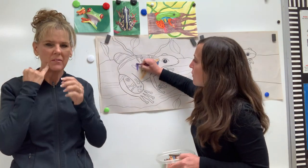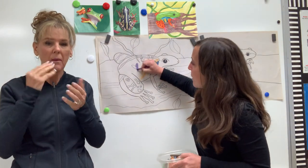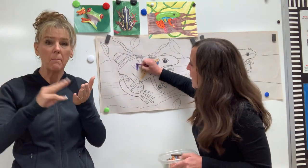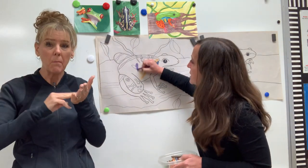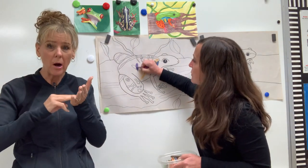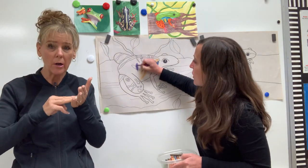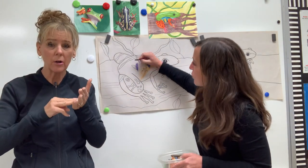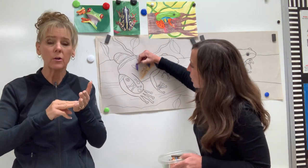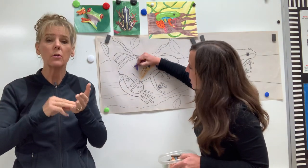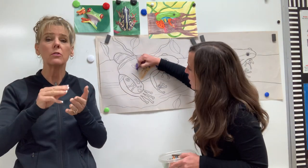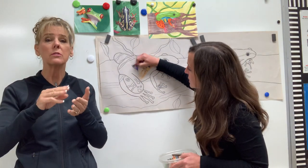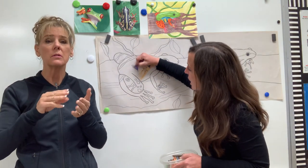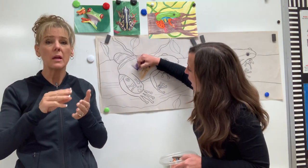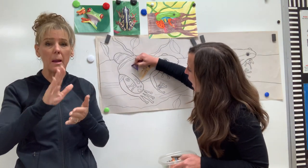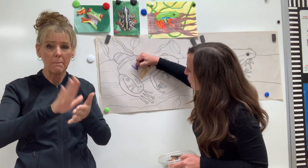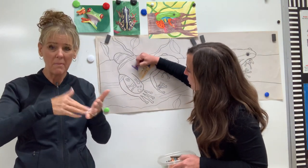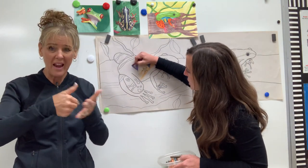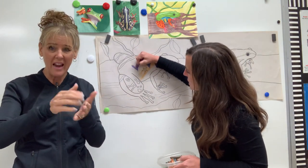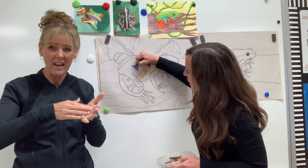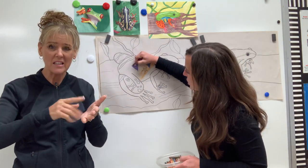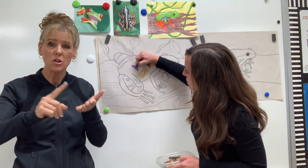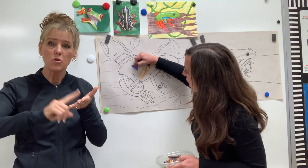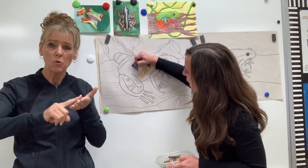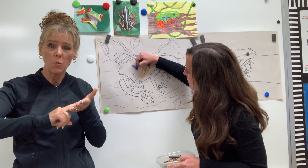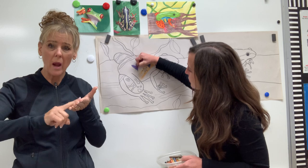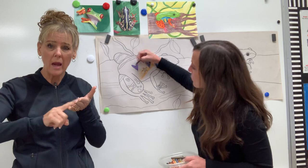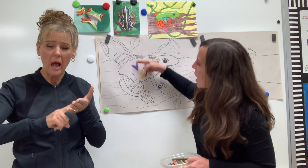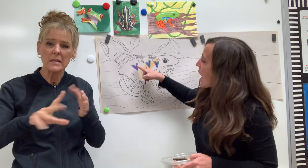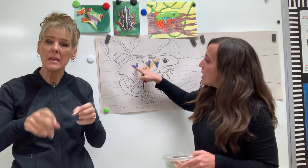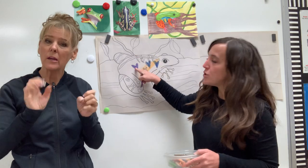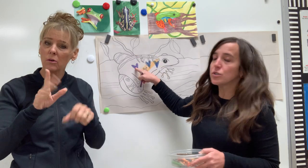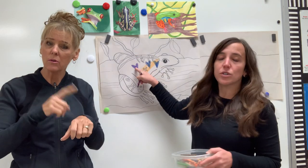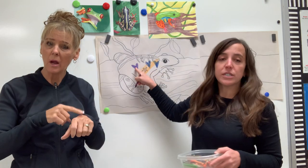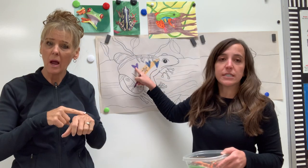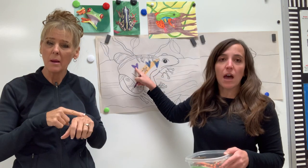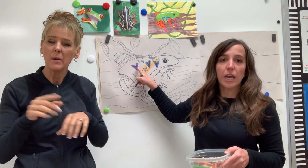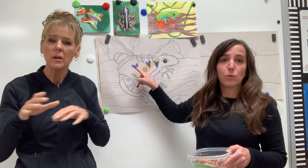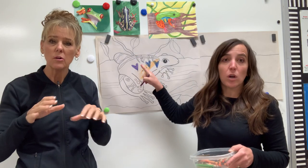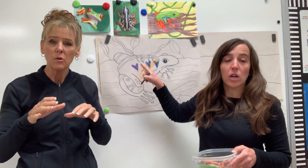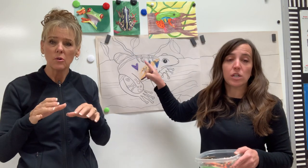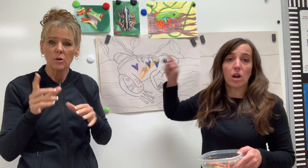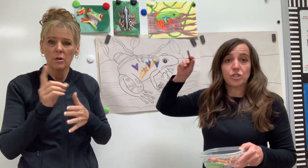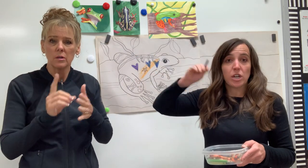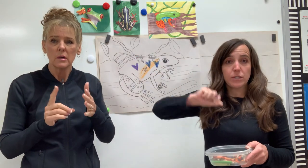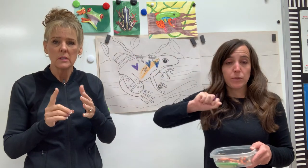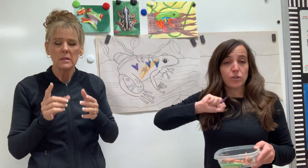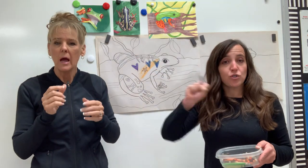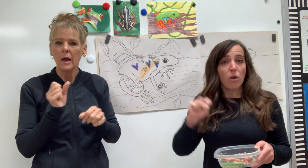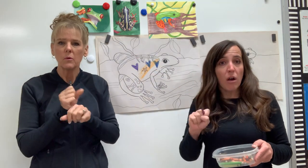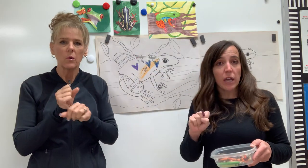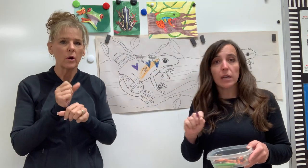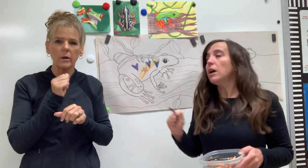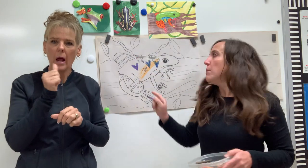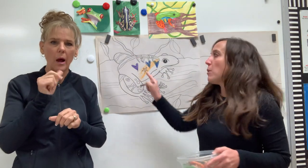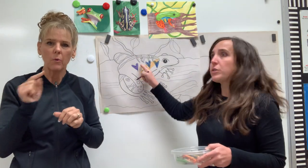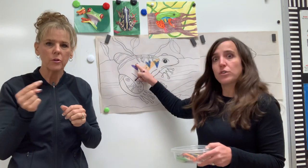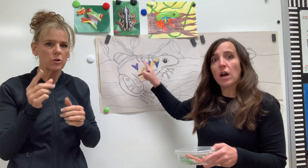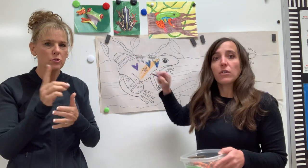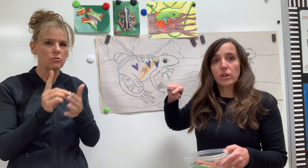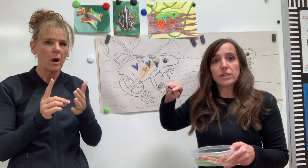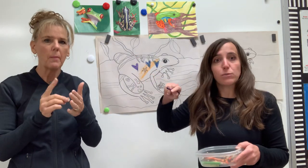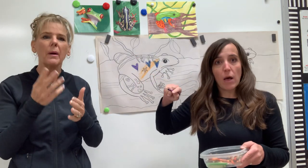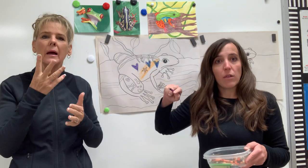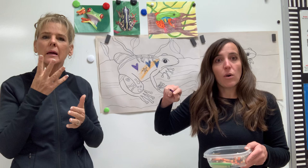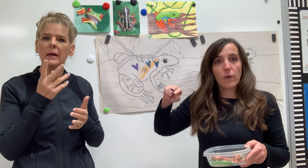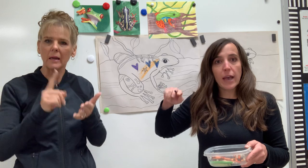markers, if you have paints, if you have crayons, I want you to take your time and do your design work, not just with your drawing, but with